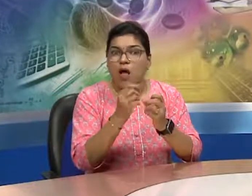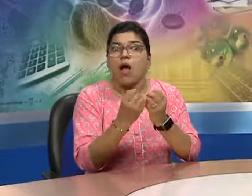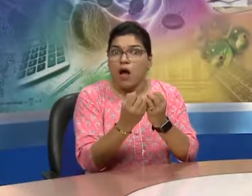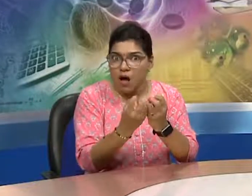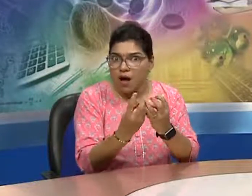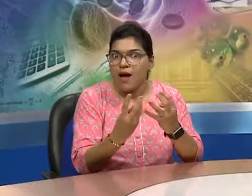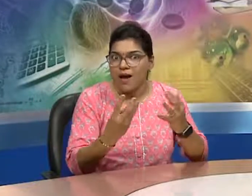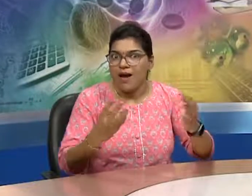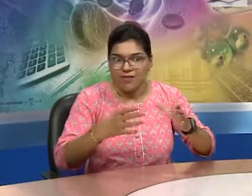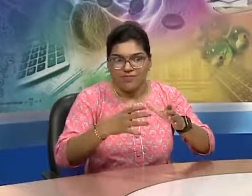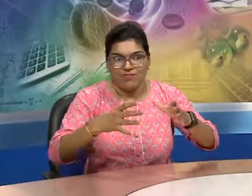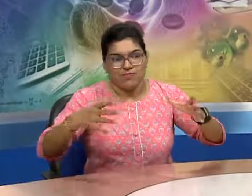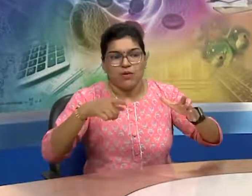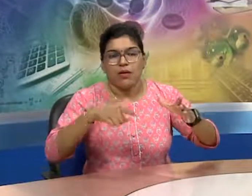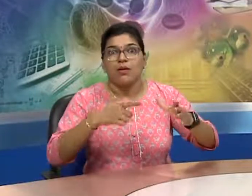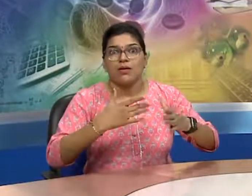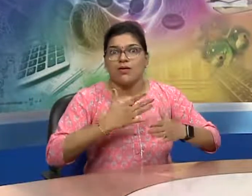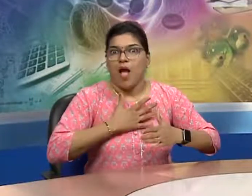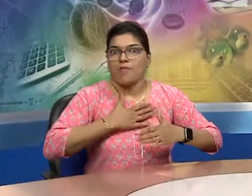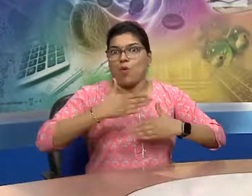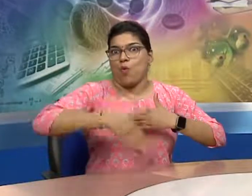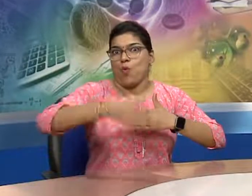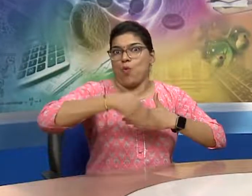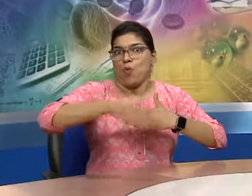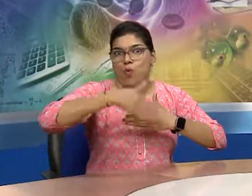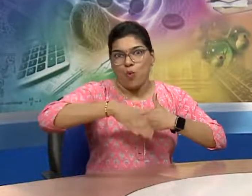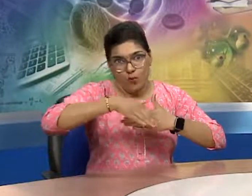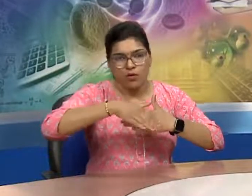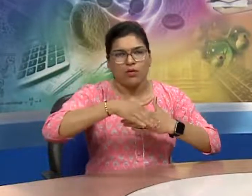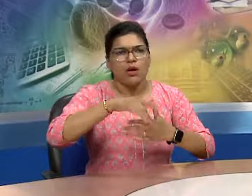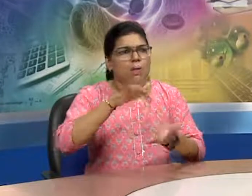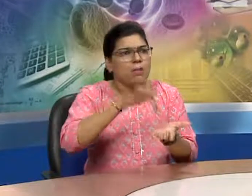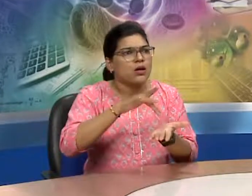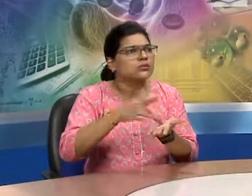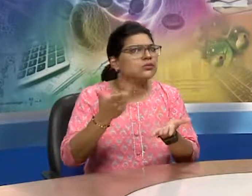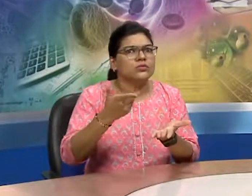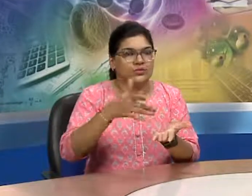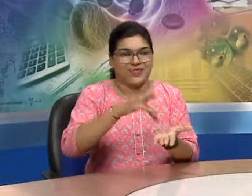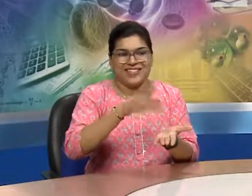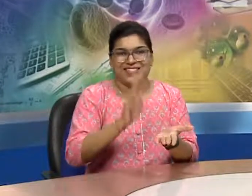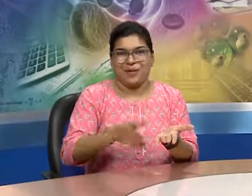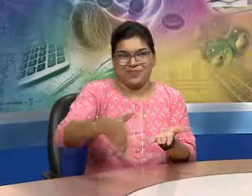It is a group of organisms consisting of different